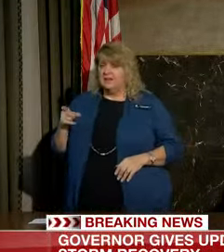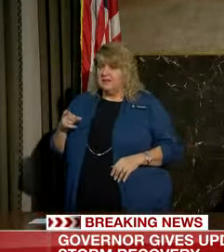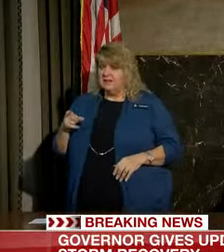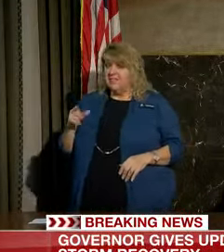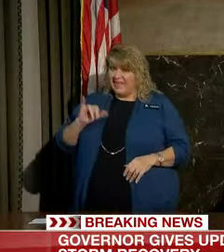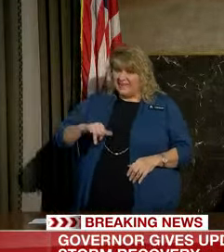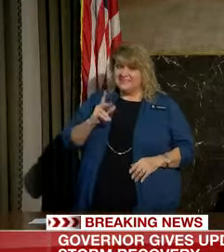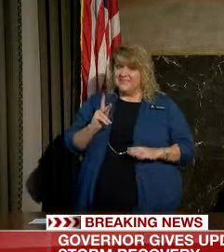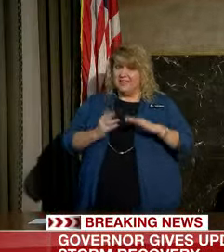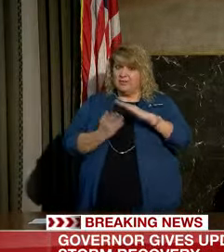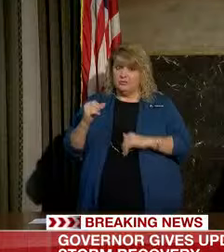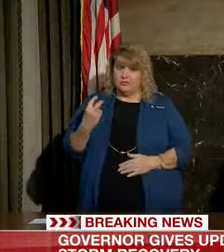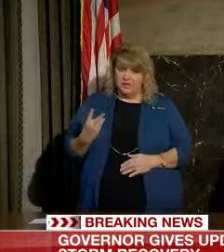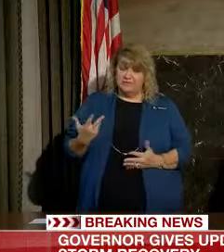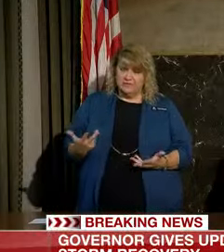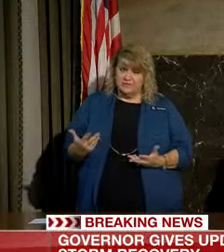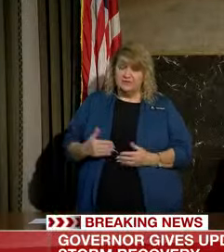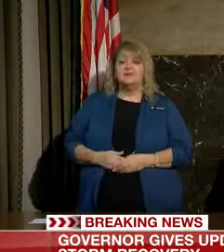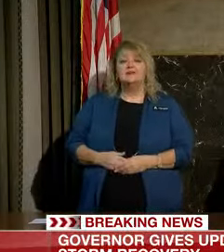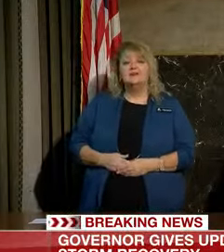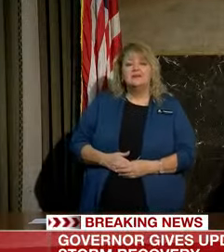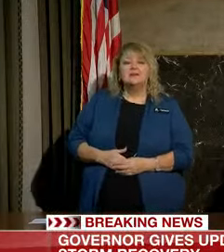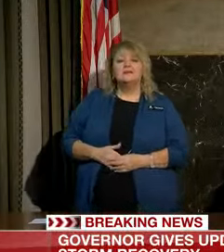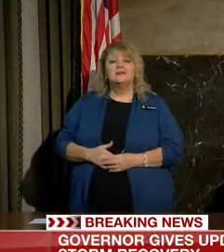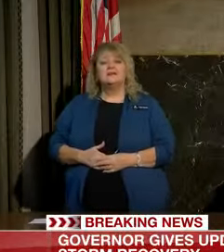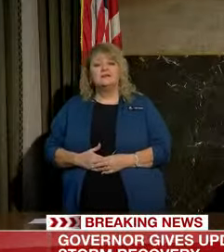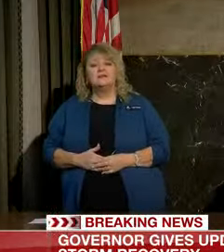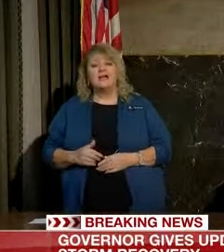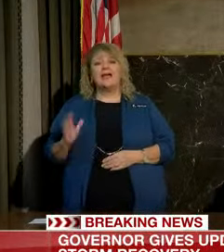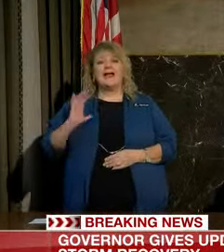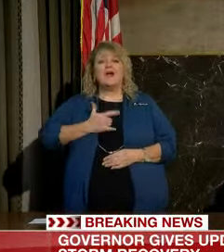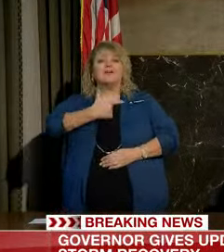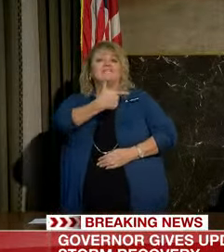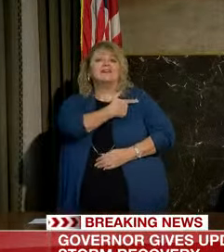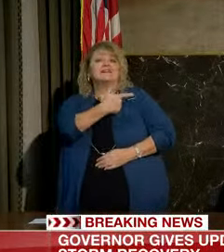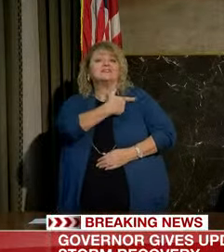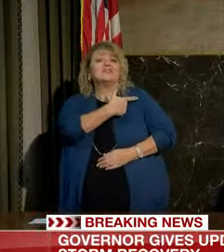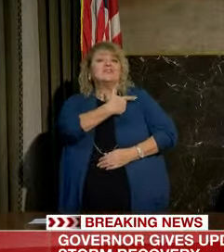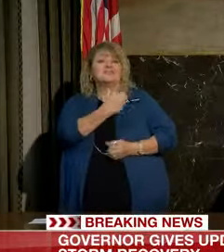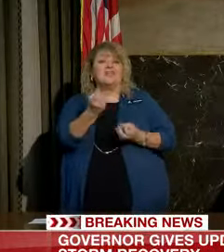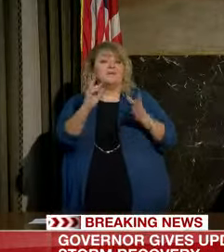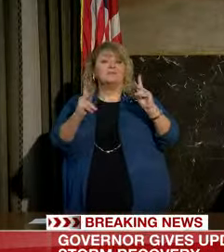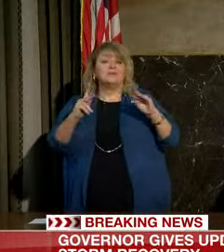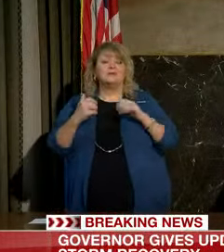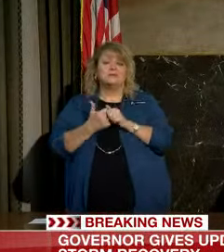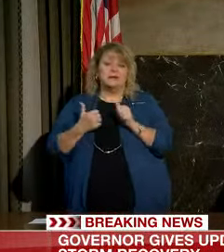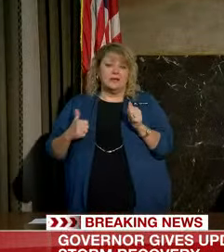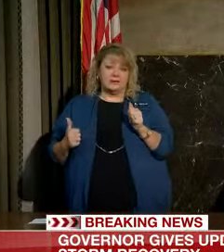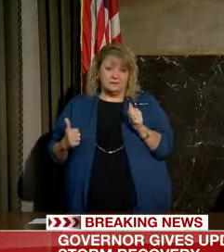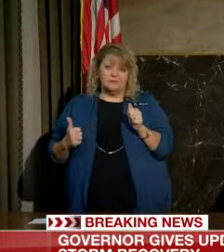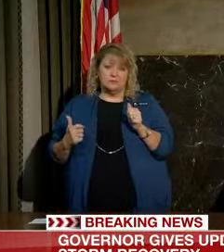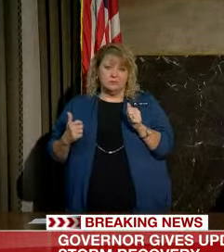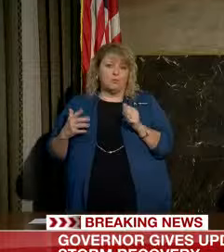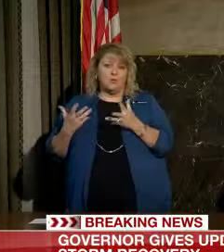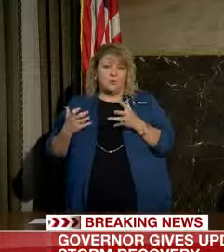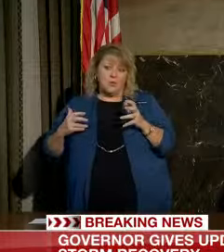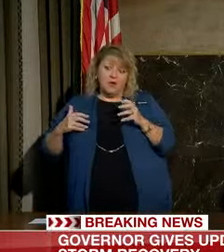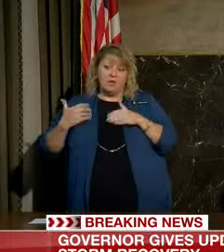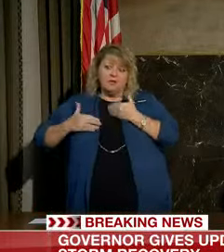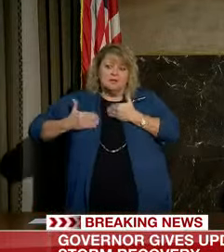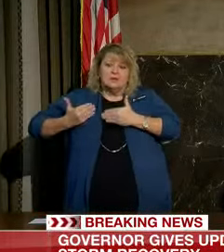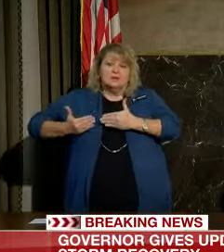vaccination rate continues to lag behind where we would want it to be. On August the 4th, the day that the mask